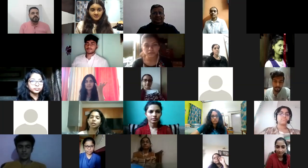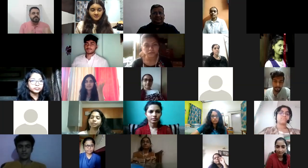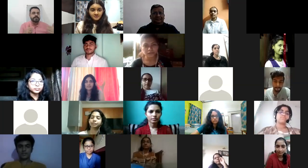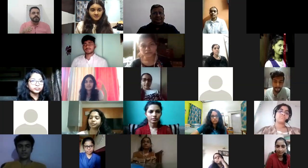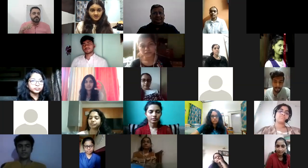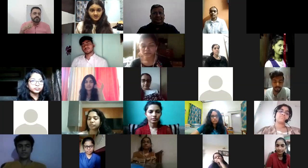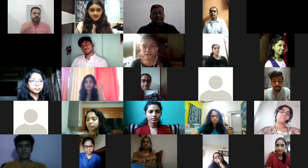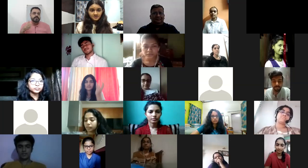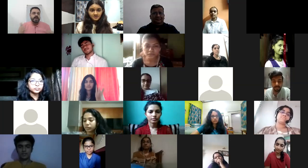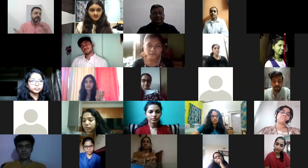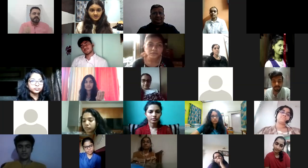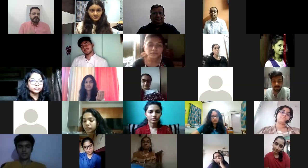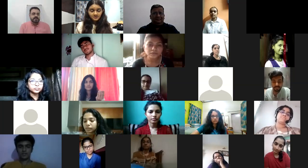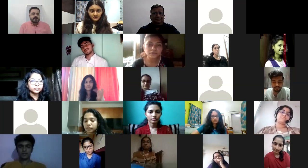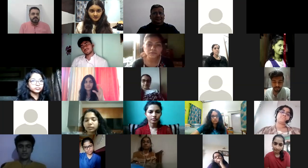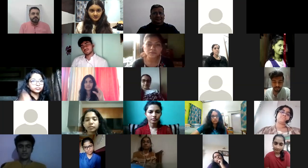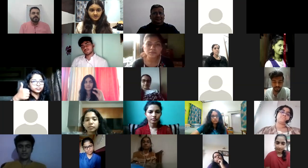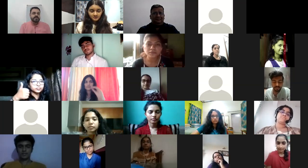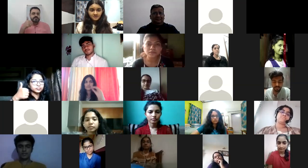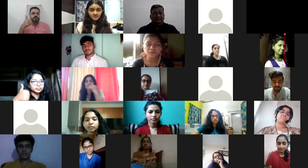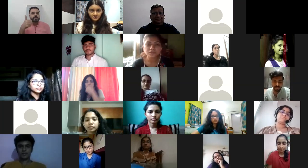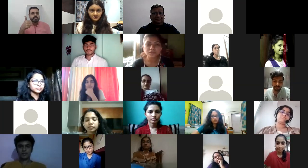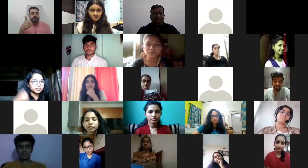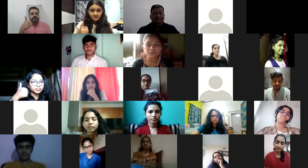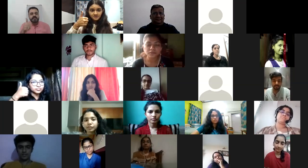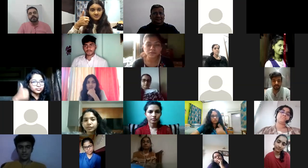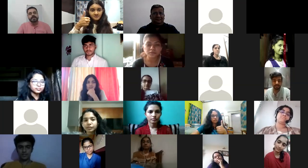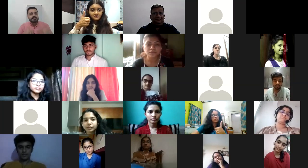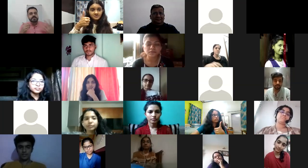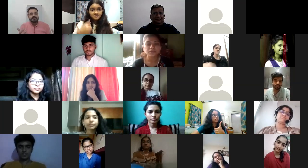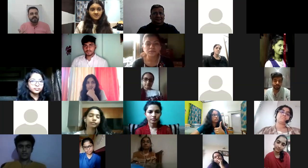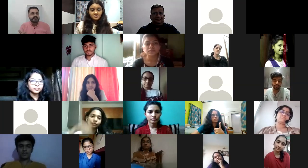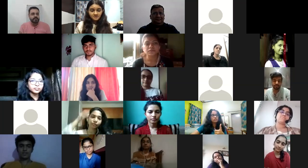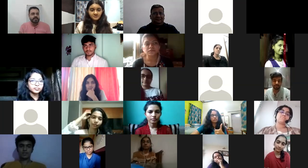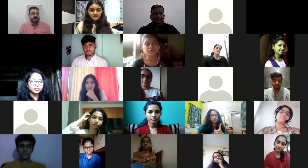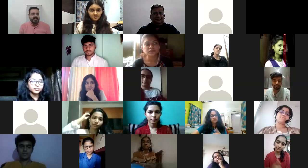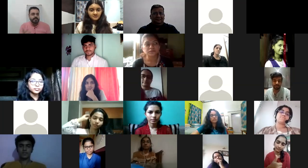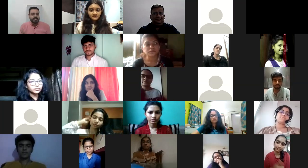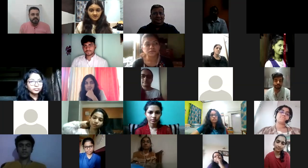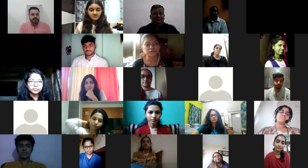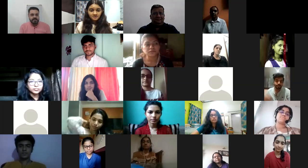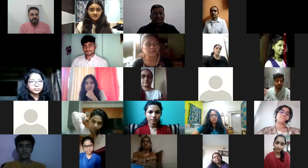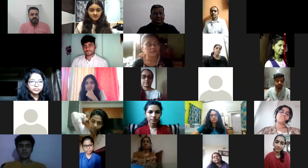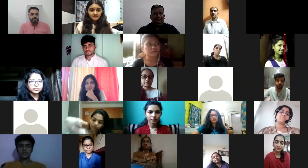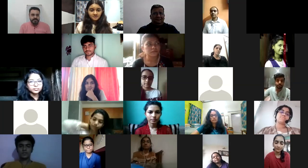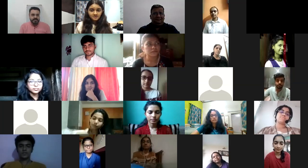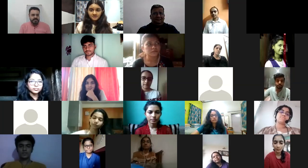simply add the prefix good to it, it becomes a greeting for that time and moment.